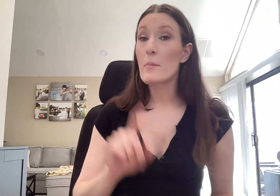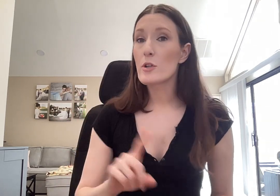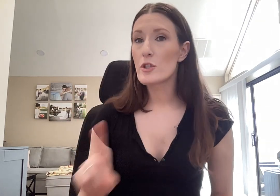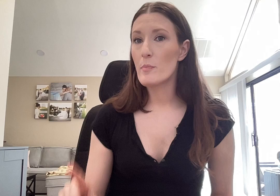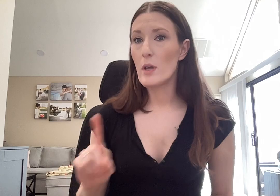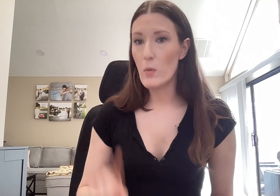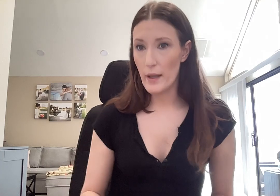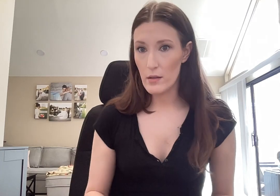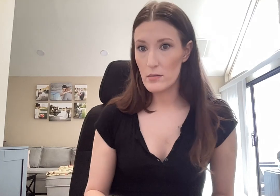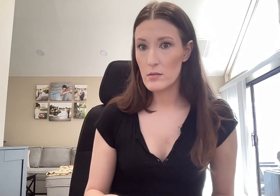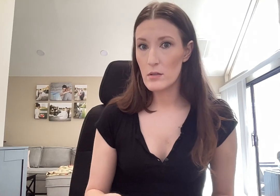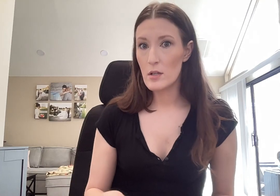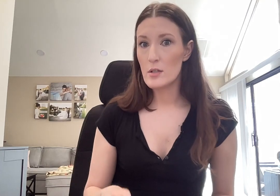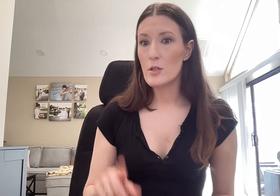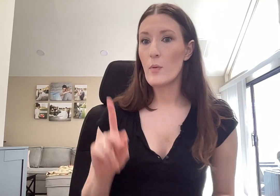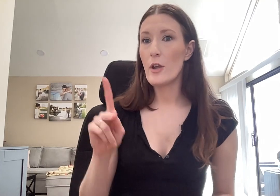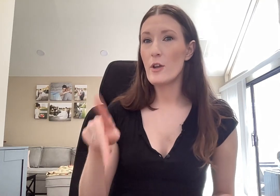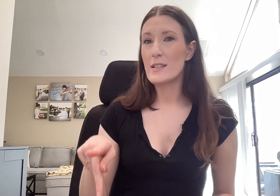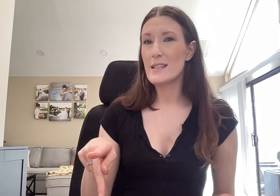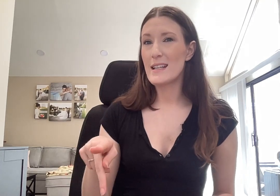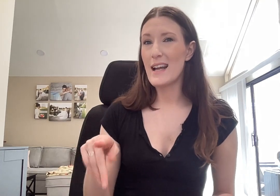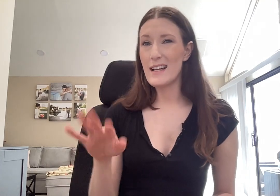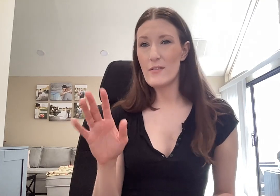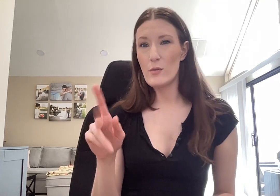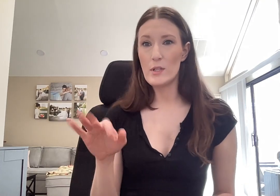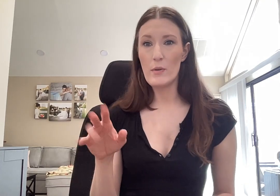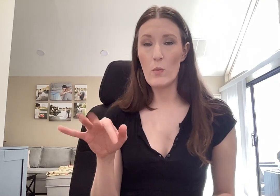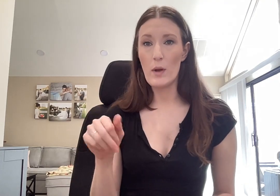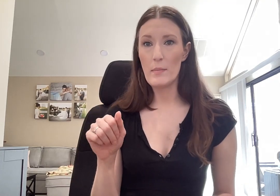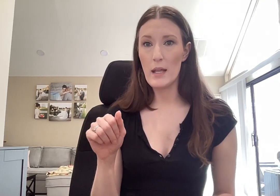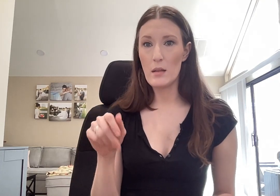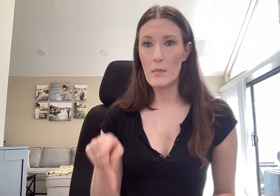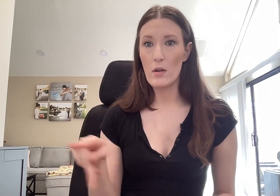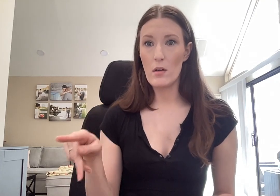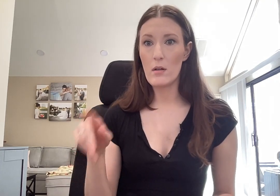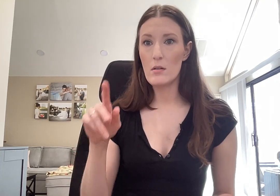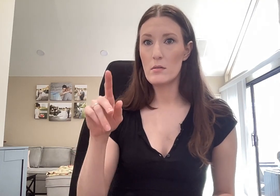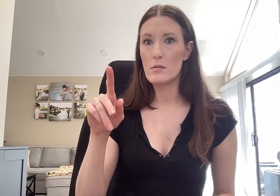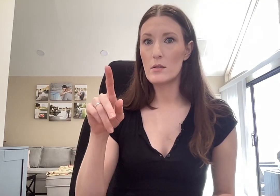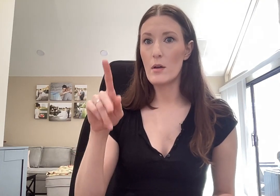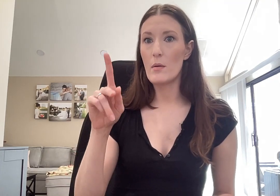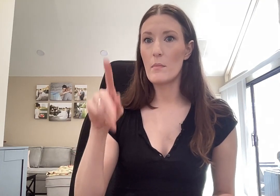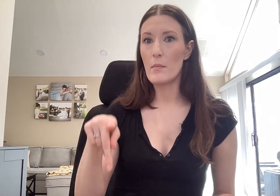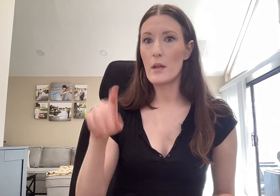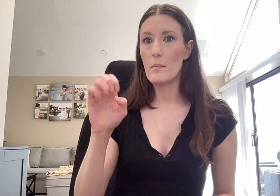Pepper should be quick to where you're kind of only doing one P in the middle. So